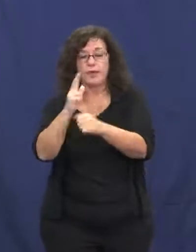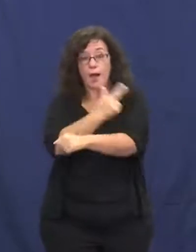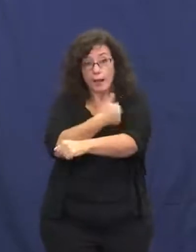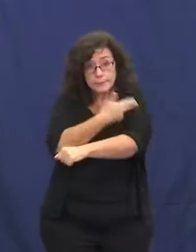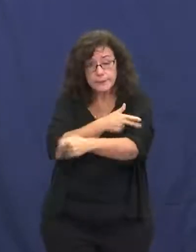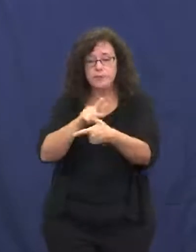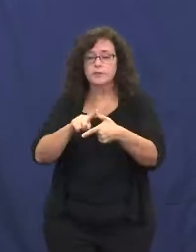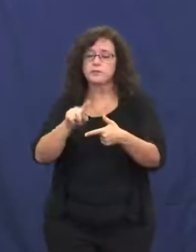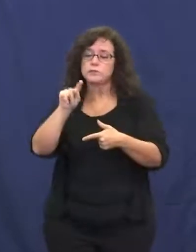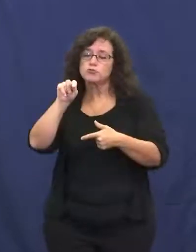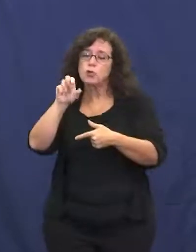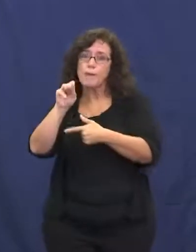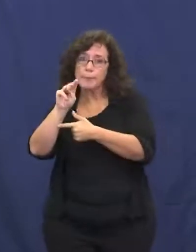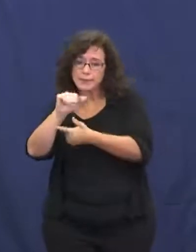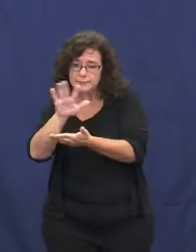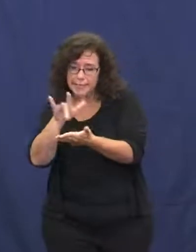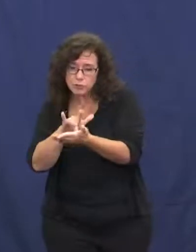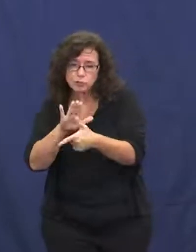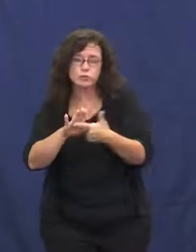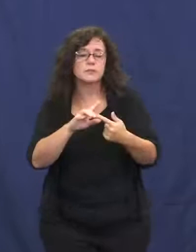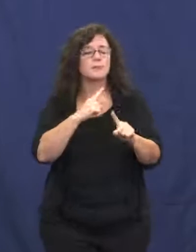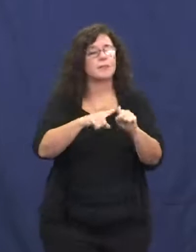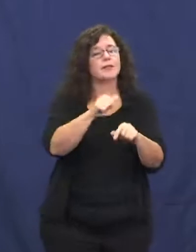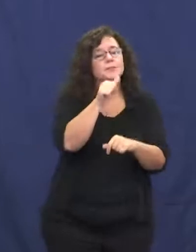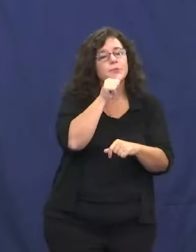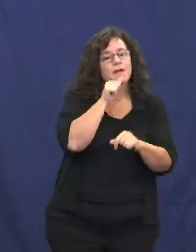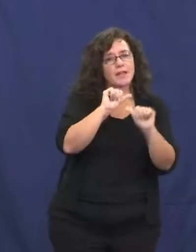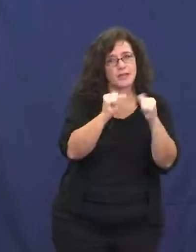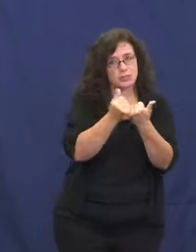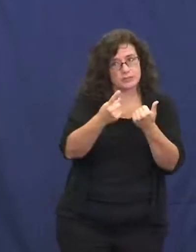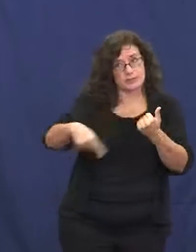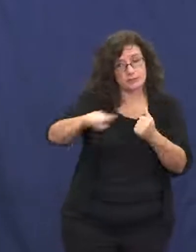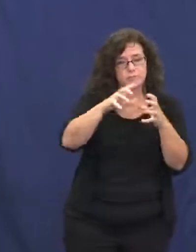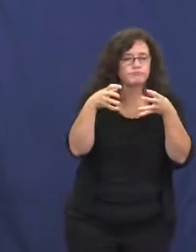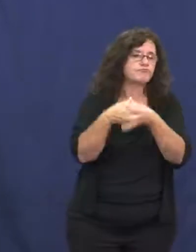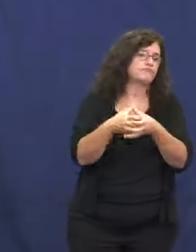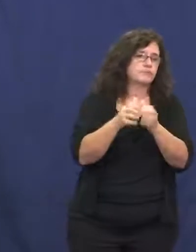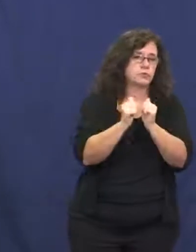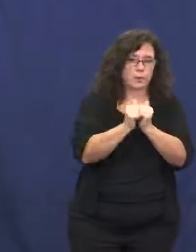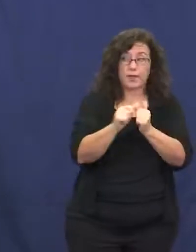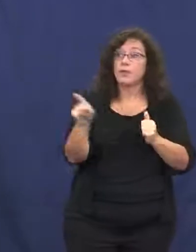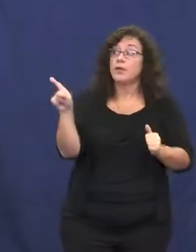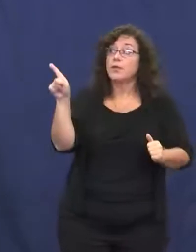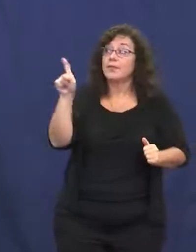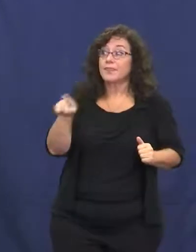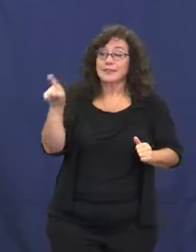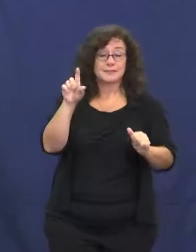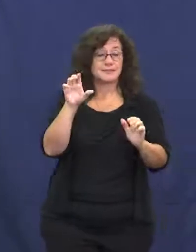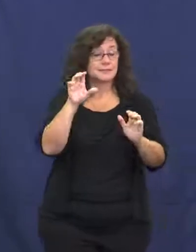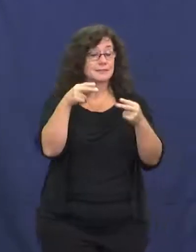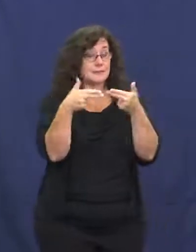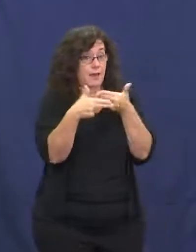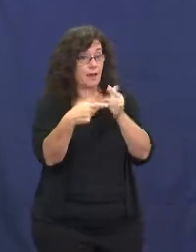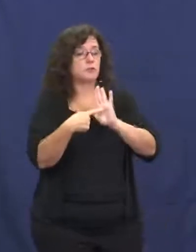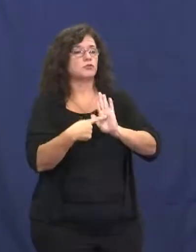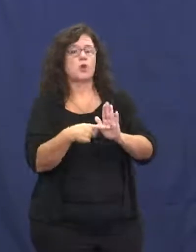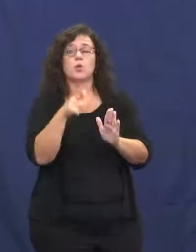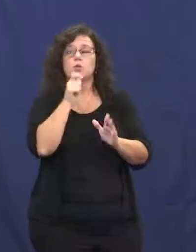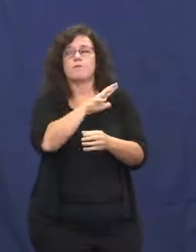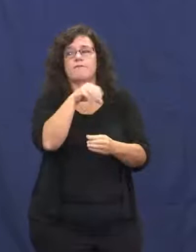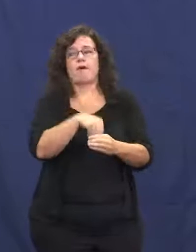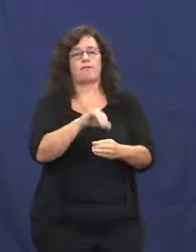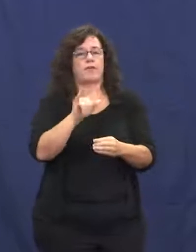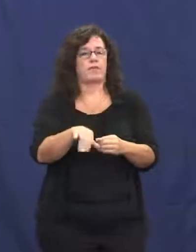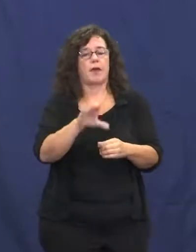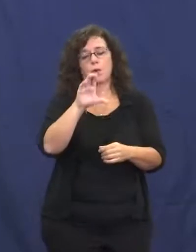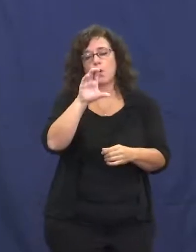agencies. This is a screenshot of multiple logos of those involved in the coalition. As you can see,